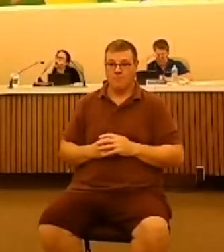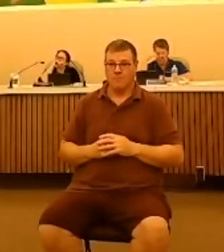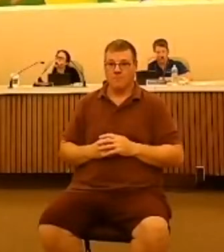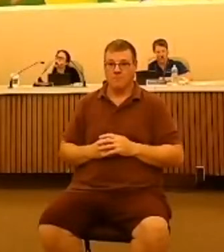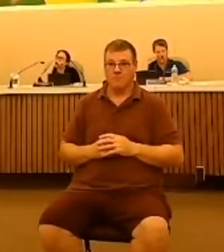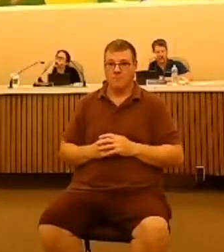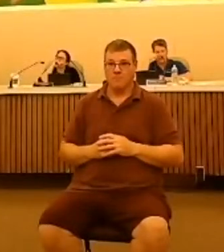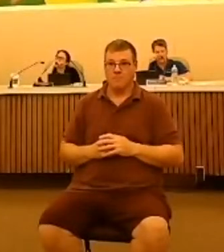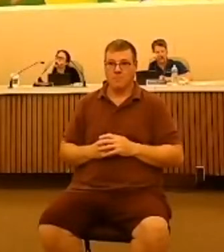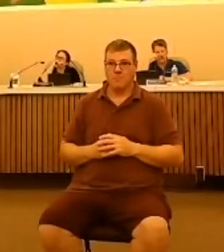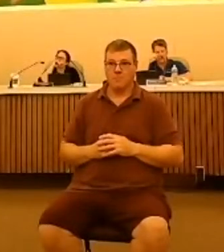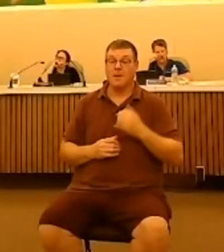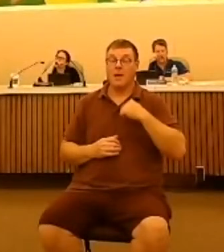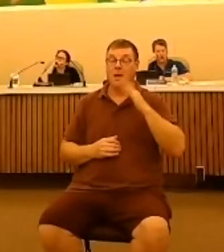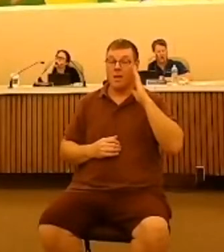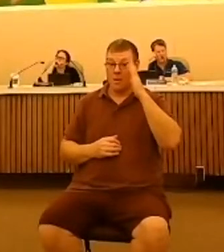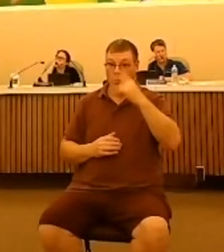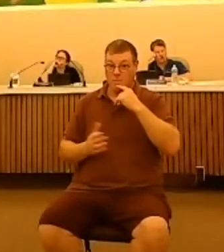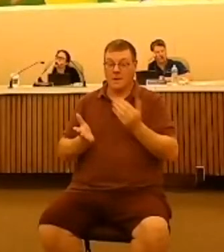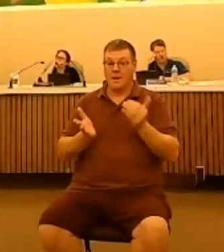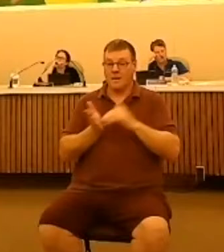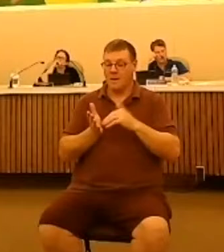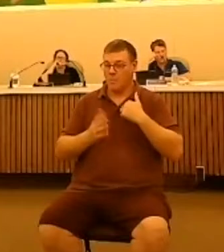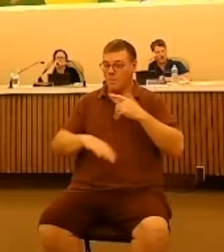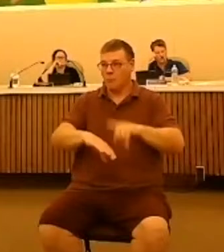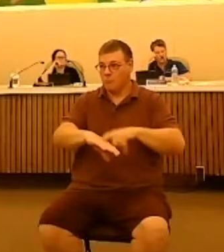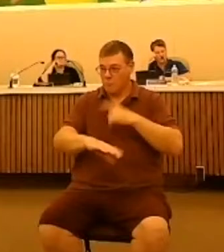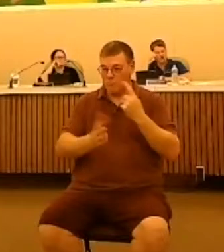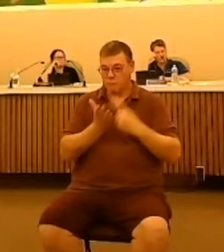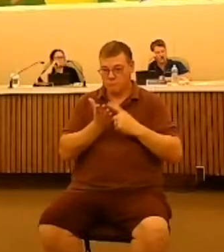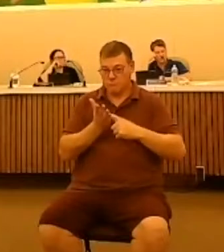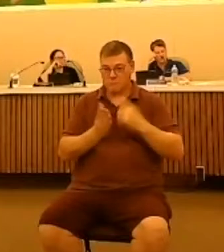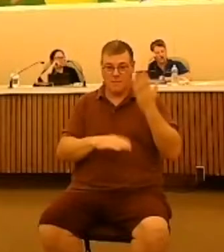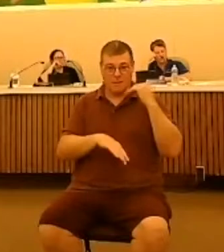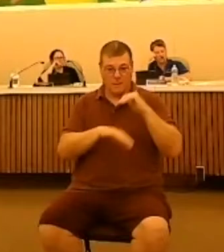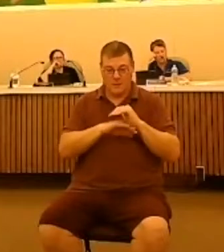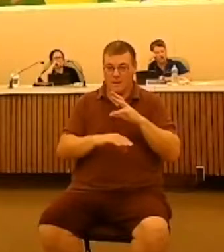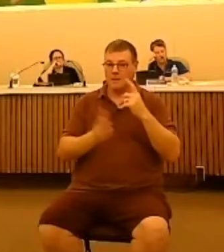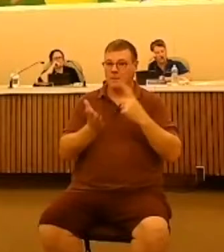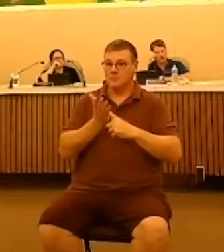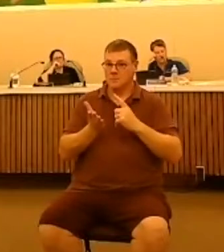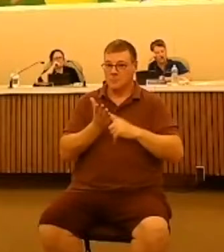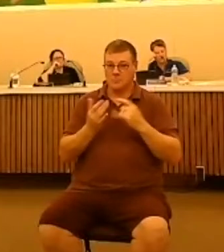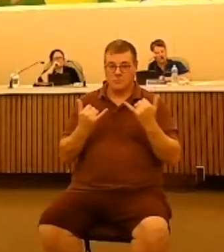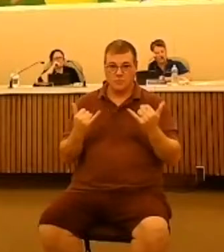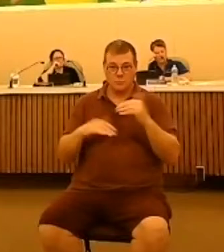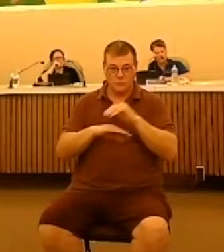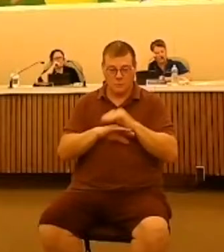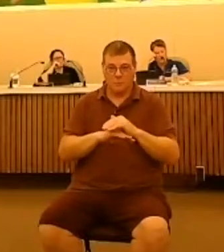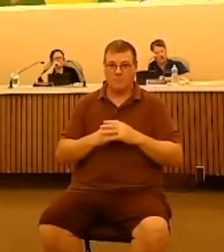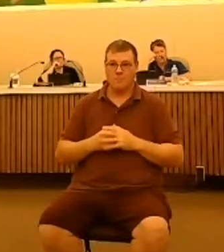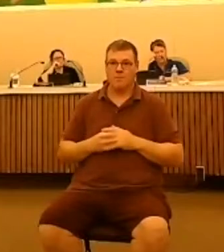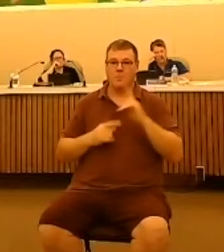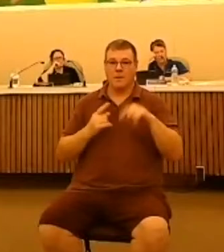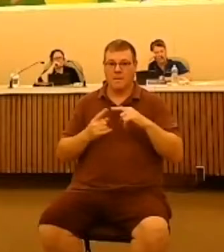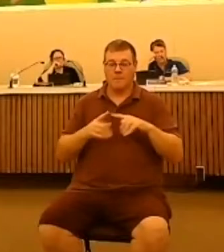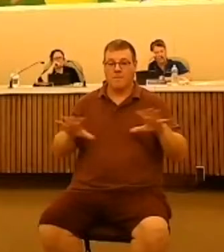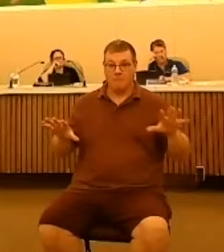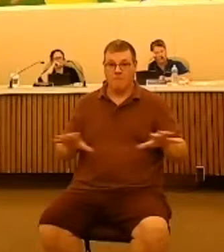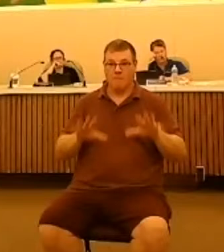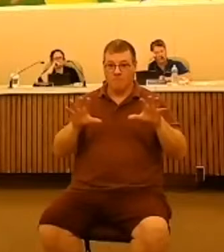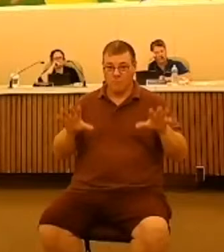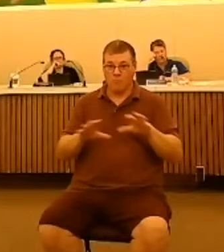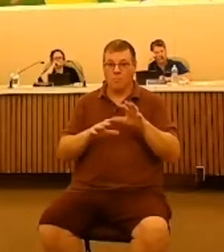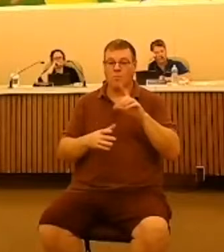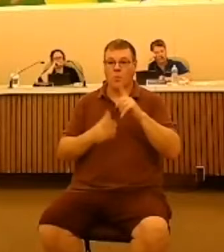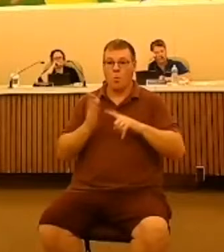So I will say that again, we had a long discussion last night. We're gonna have continued discussions about efforts.